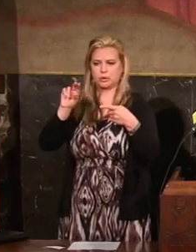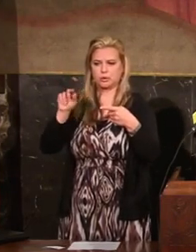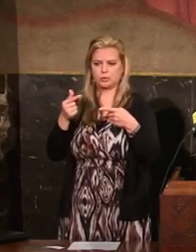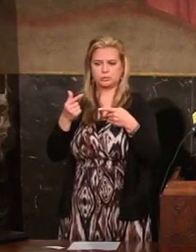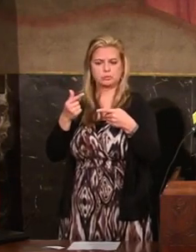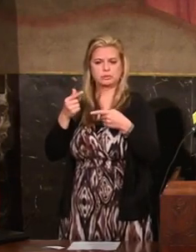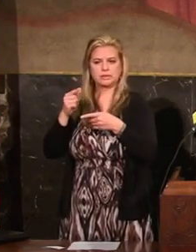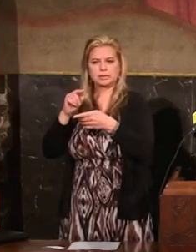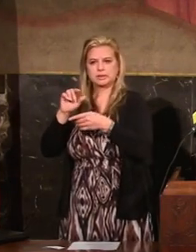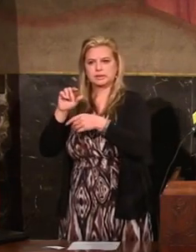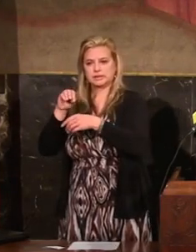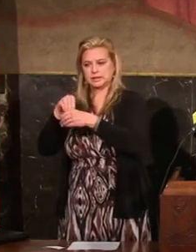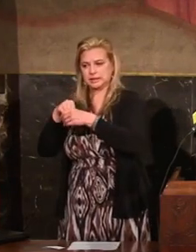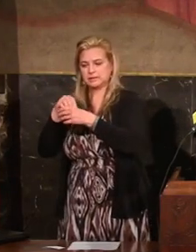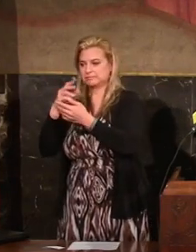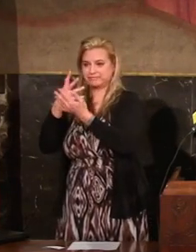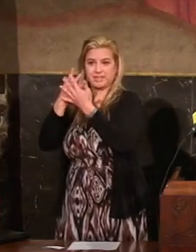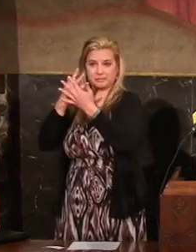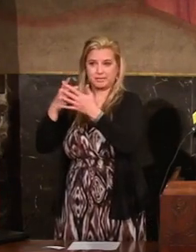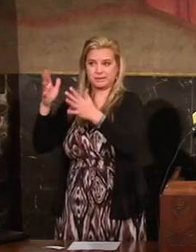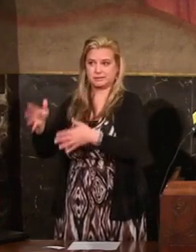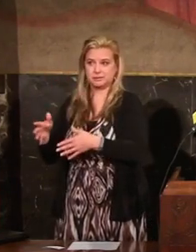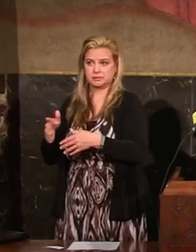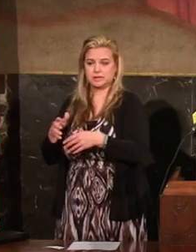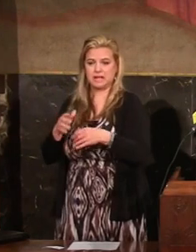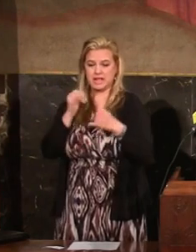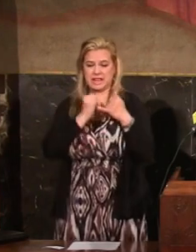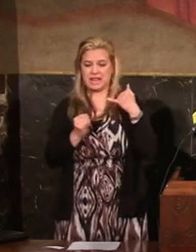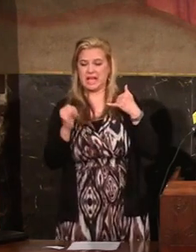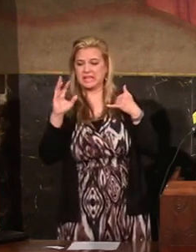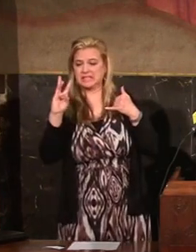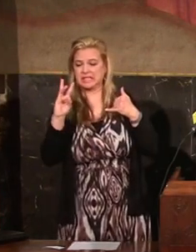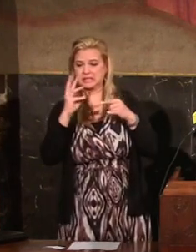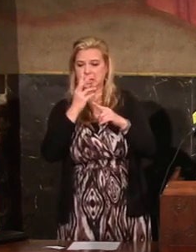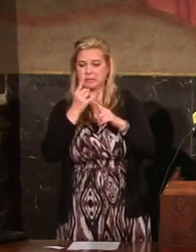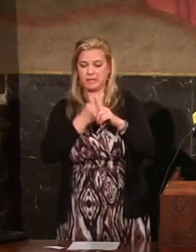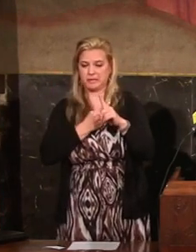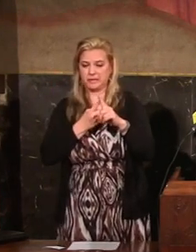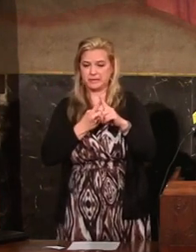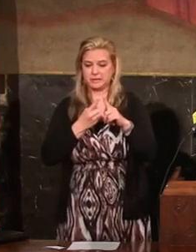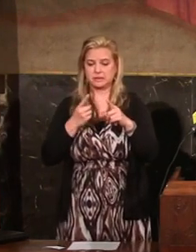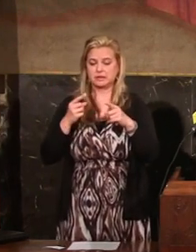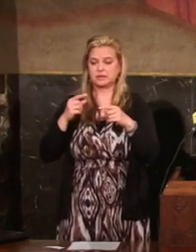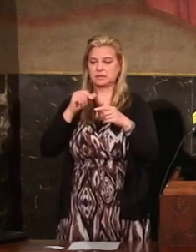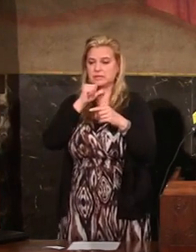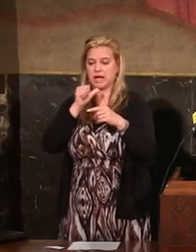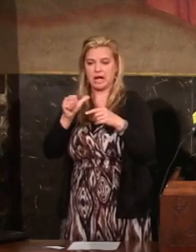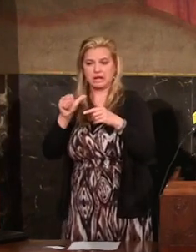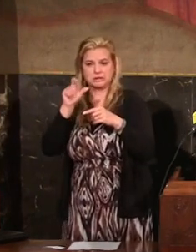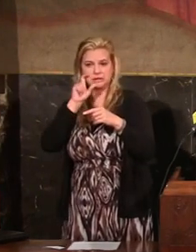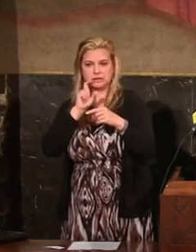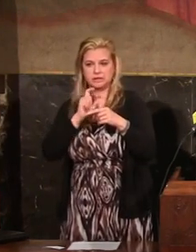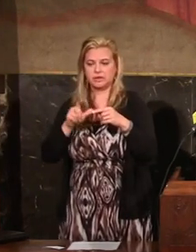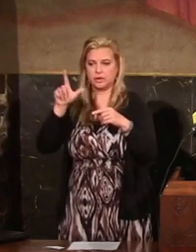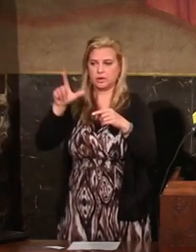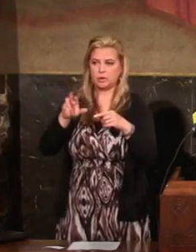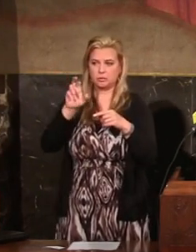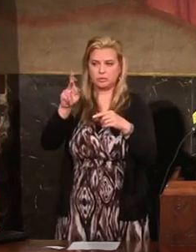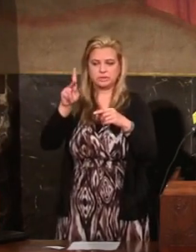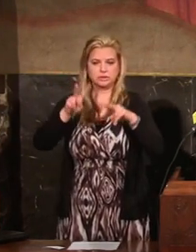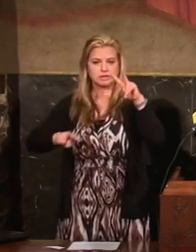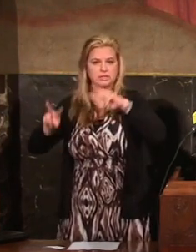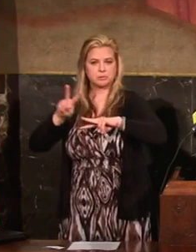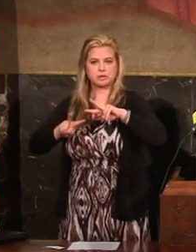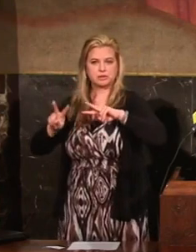have to do is furlough inmates within their last 6 months, nonviolent, non-sex, that have to have a low-risk assessment,